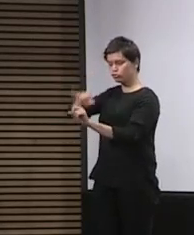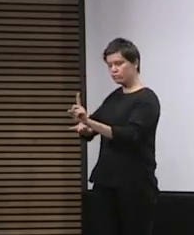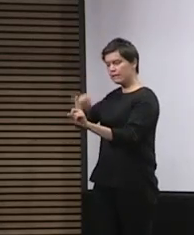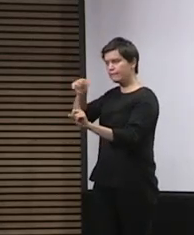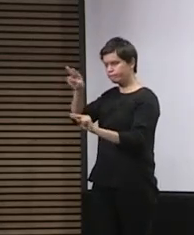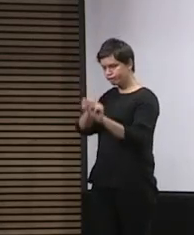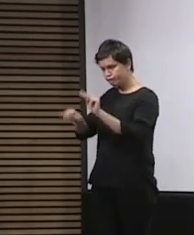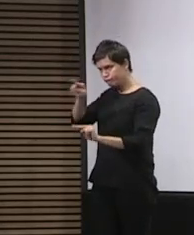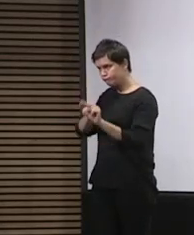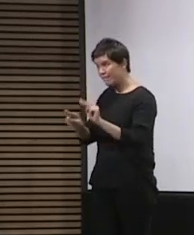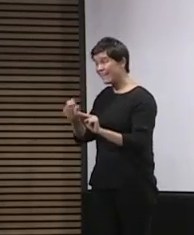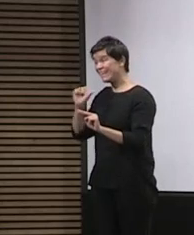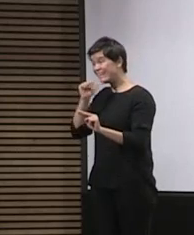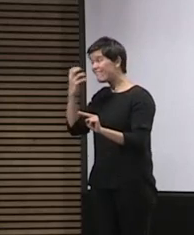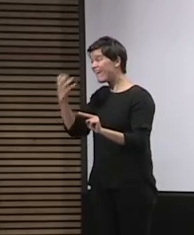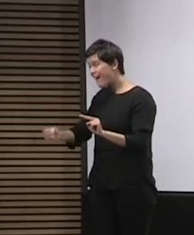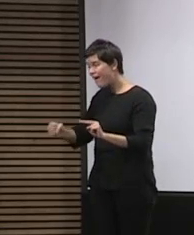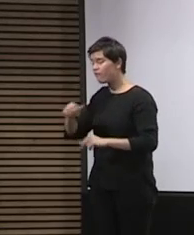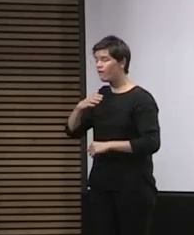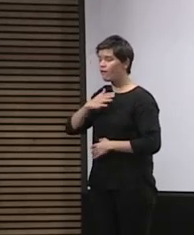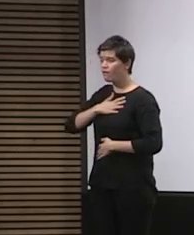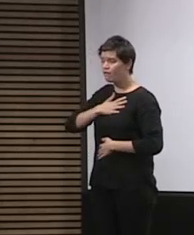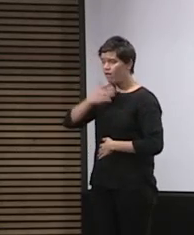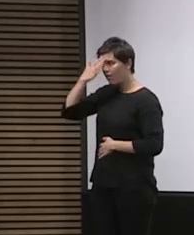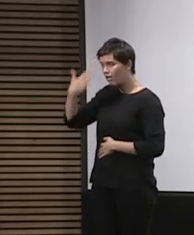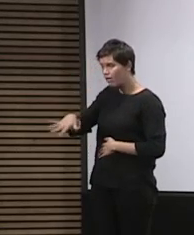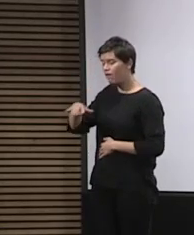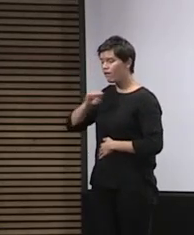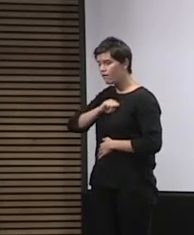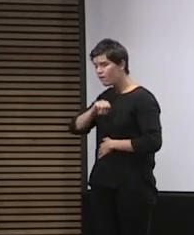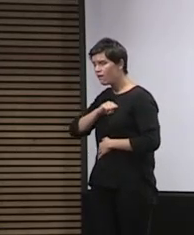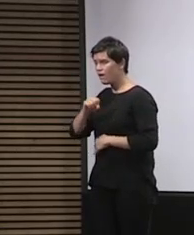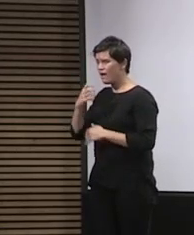anyone who is symptomatic is then